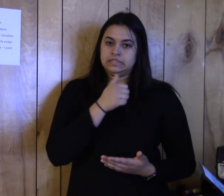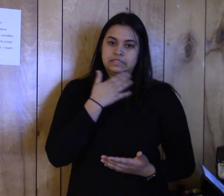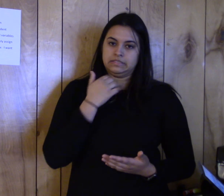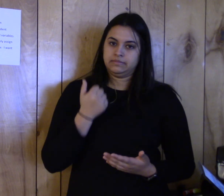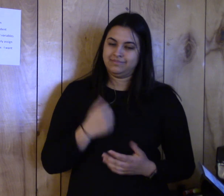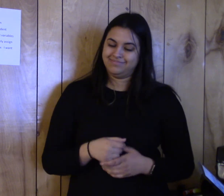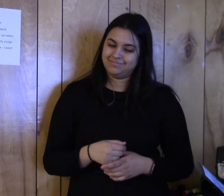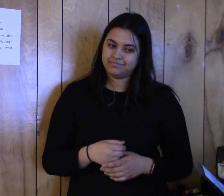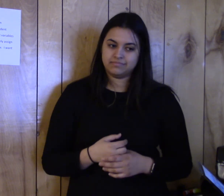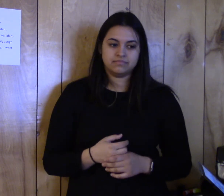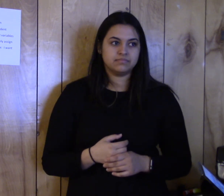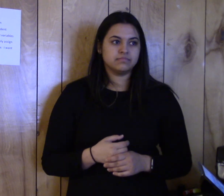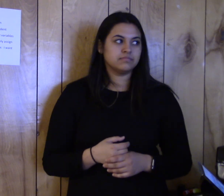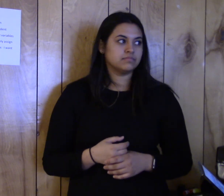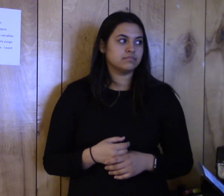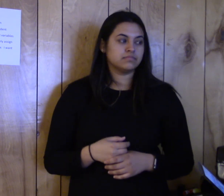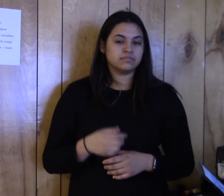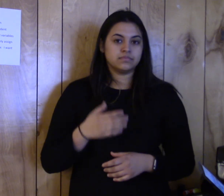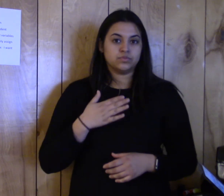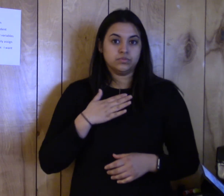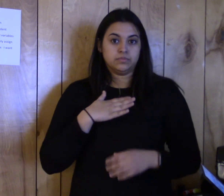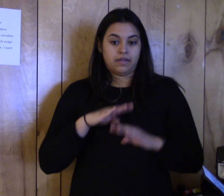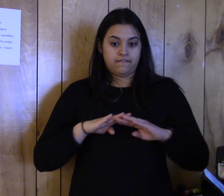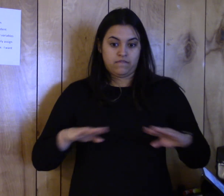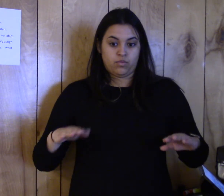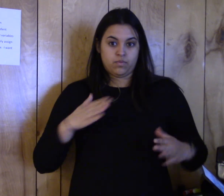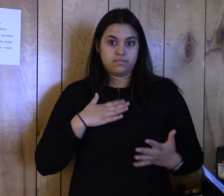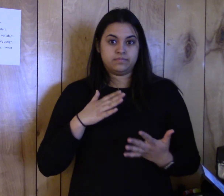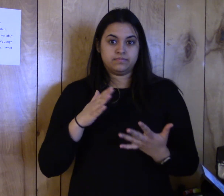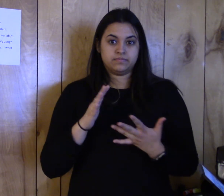Like on my floor, my sophomore year, they assessed each of us